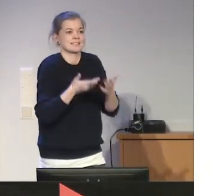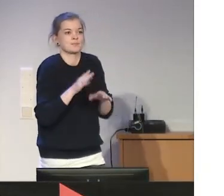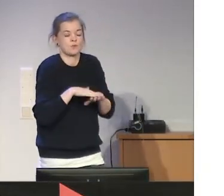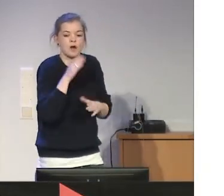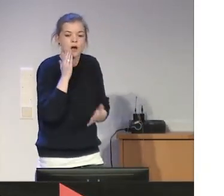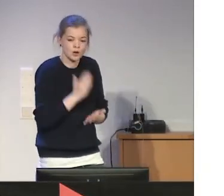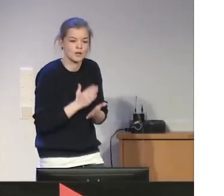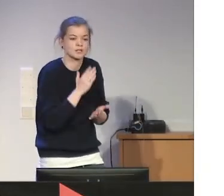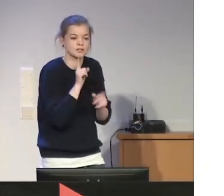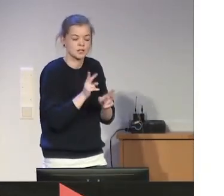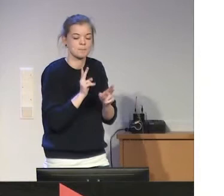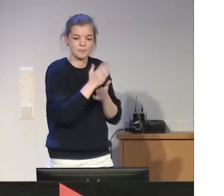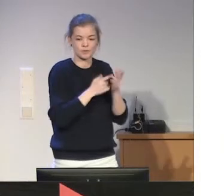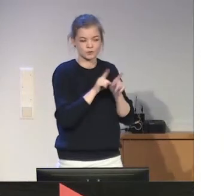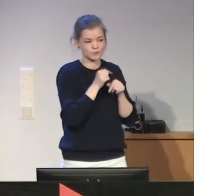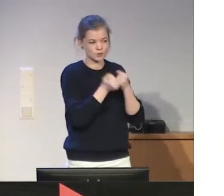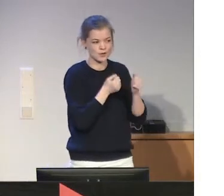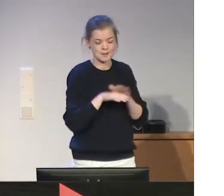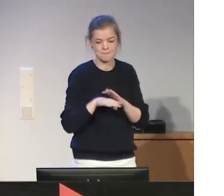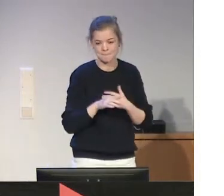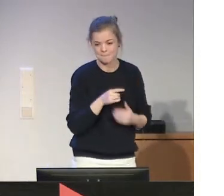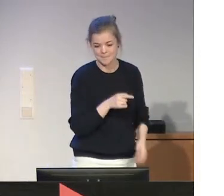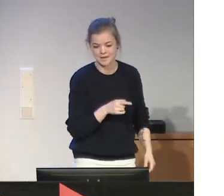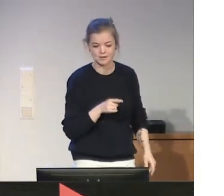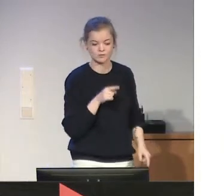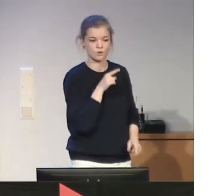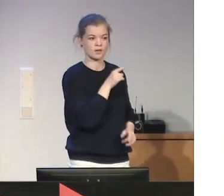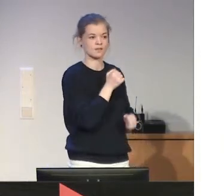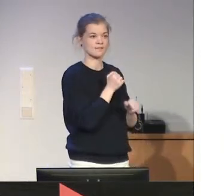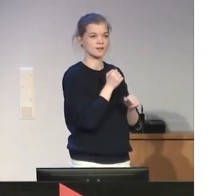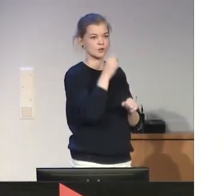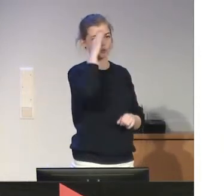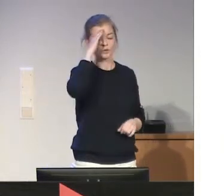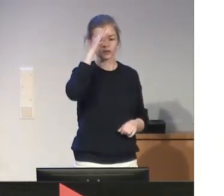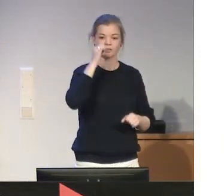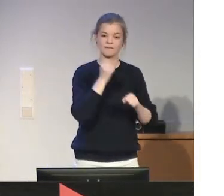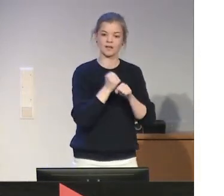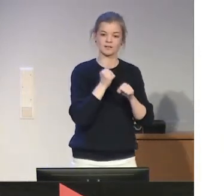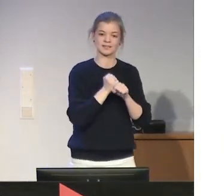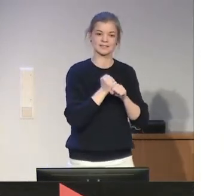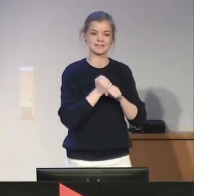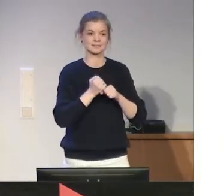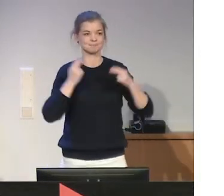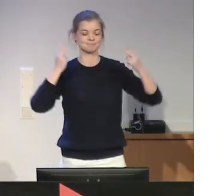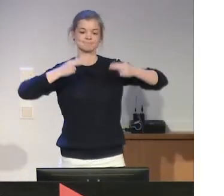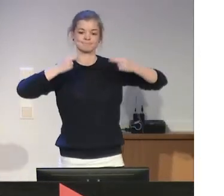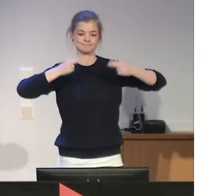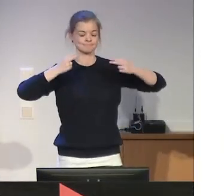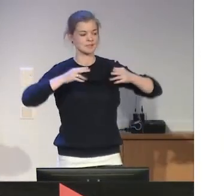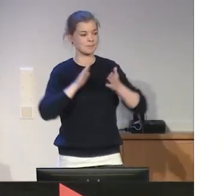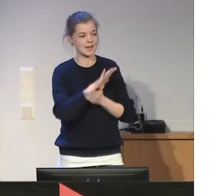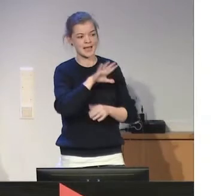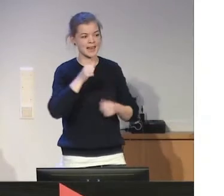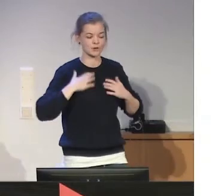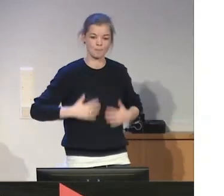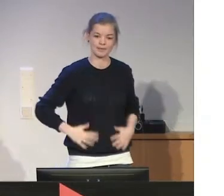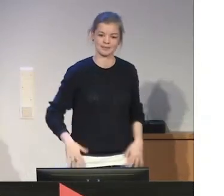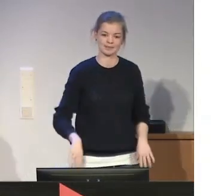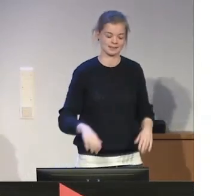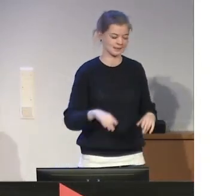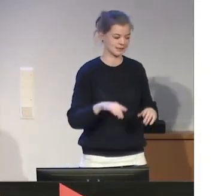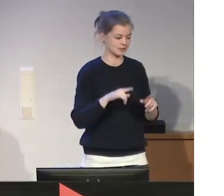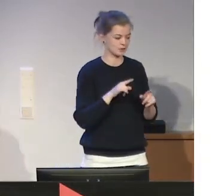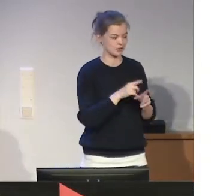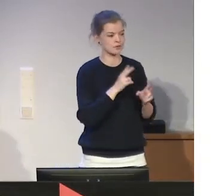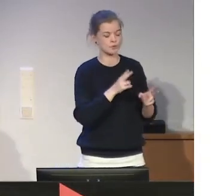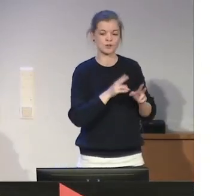that here. That's what he wanted to do. He wanted to do the same thing that he was used to do at home with his dad. So he actually, to